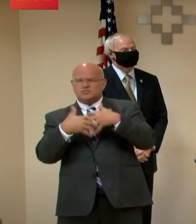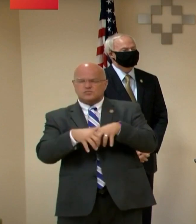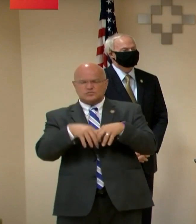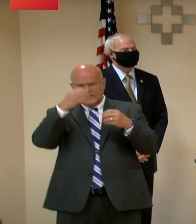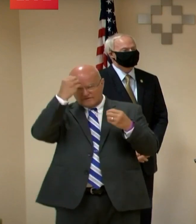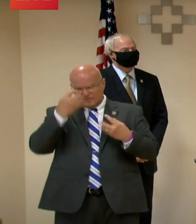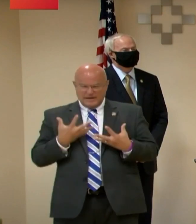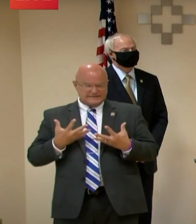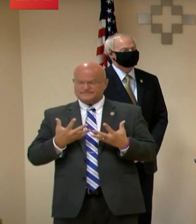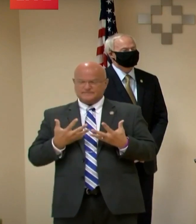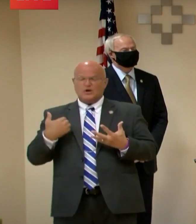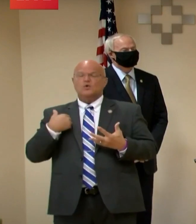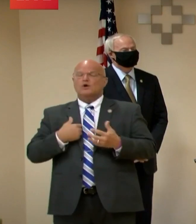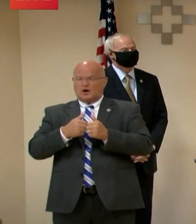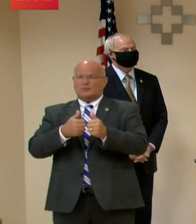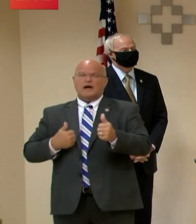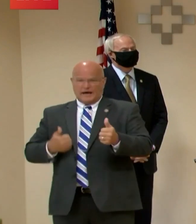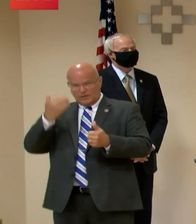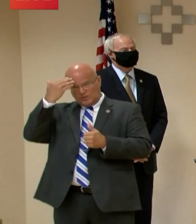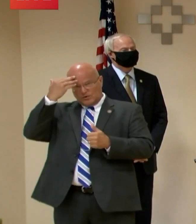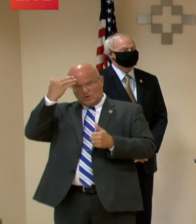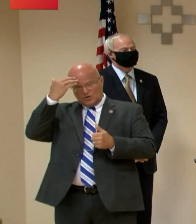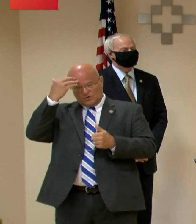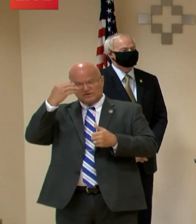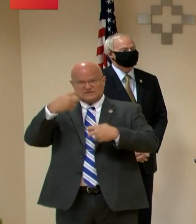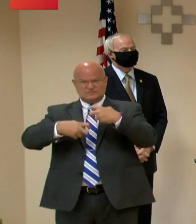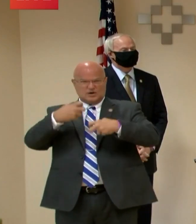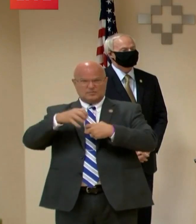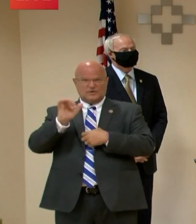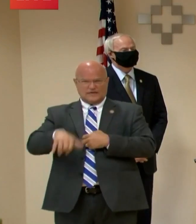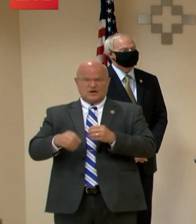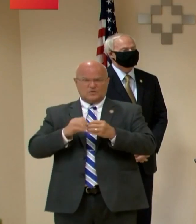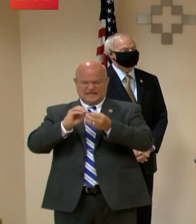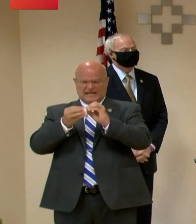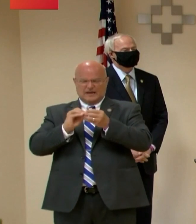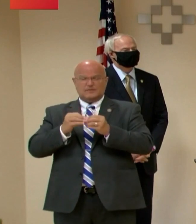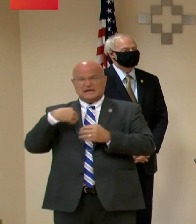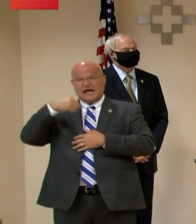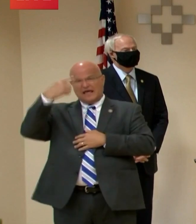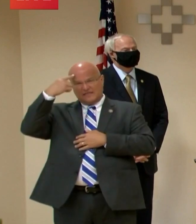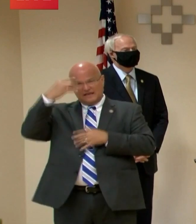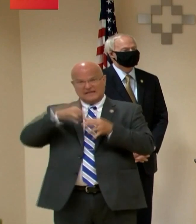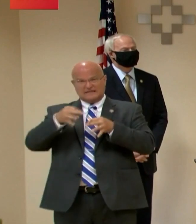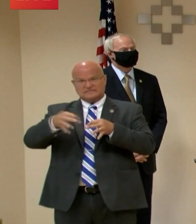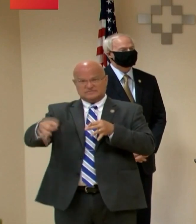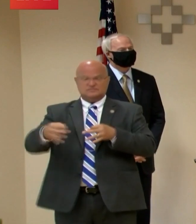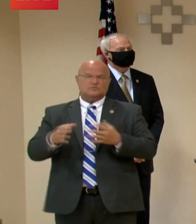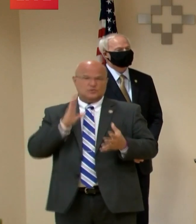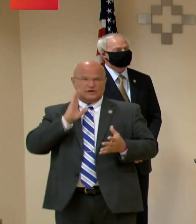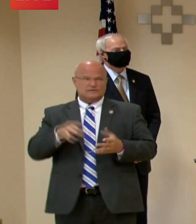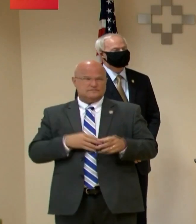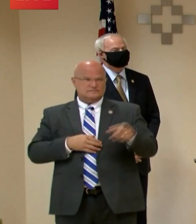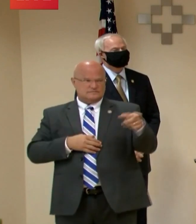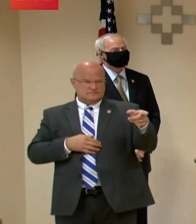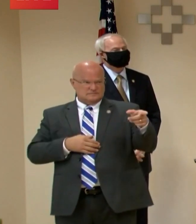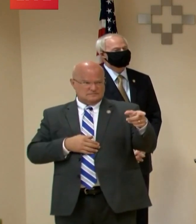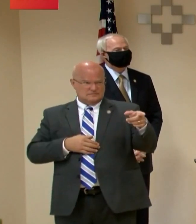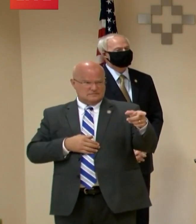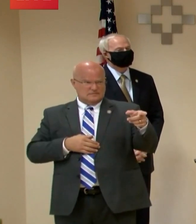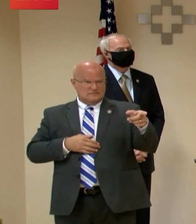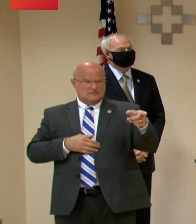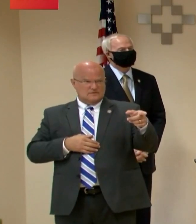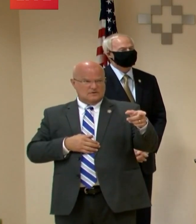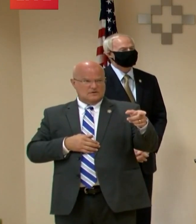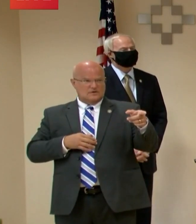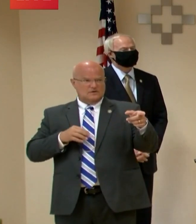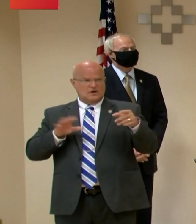information to us. We are behind. We know that there is a discrepancy in there. And I think that delay explains a lot of it. Just to follow up with that while you're up